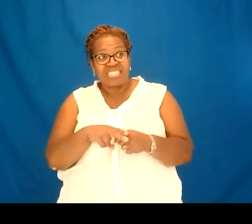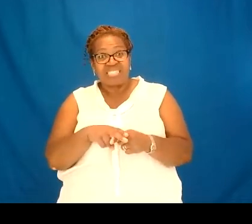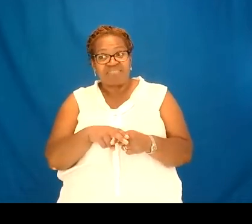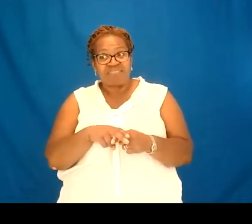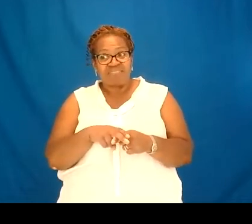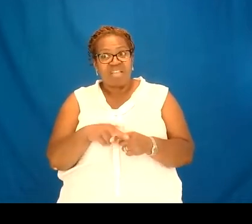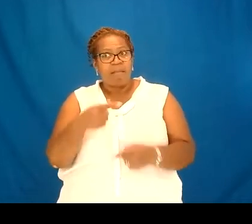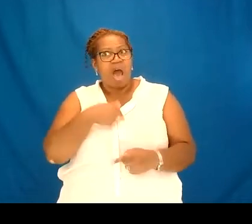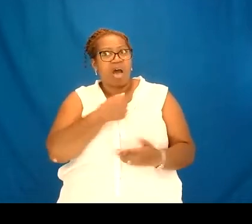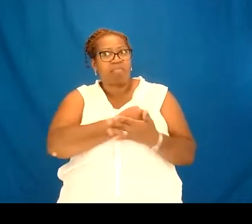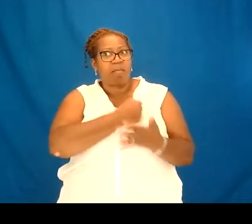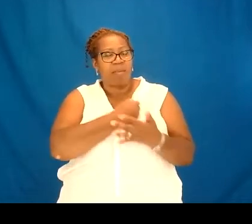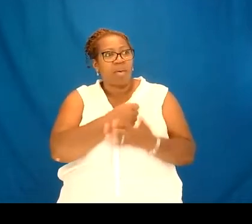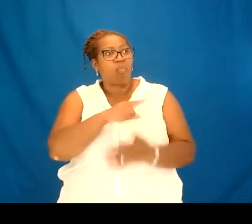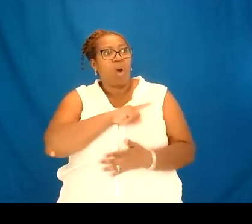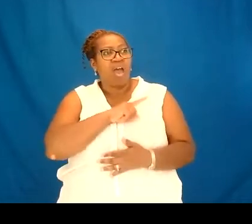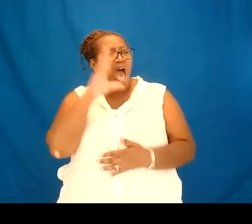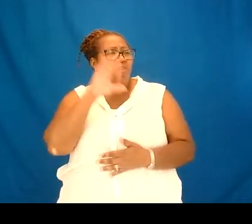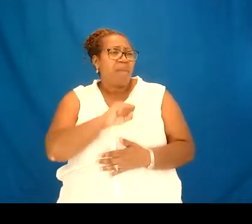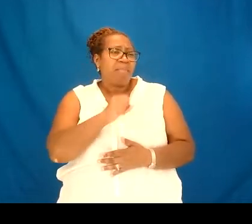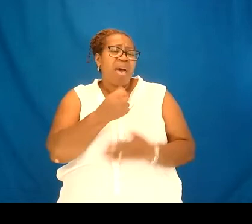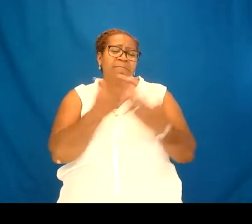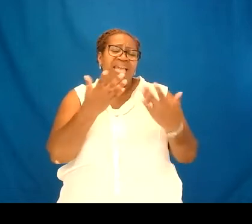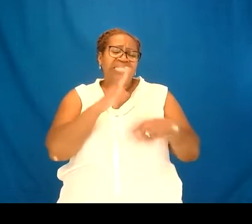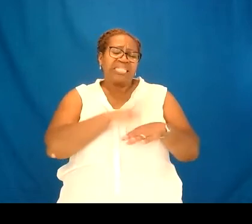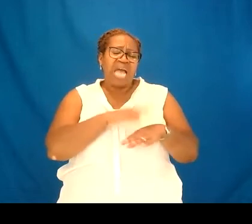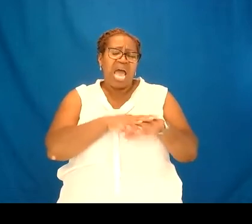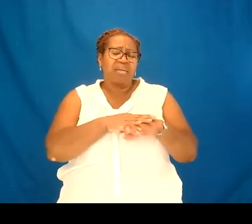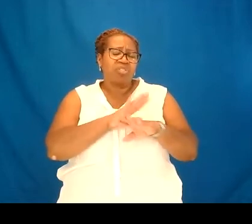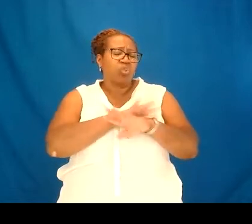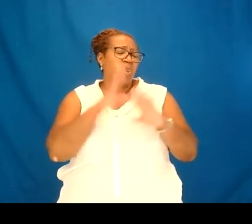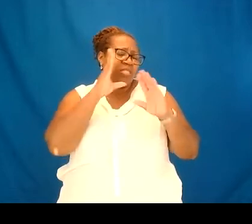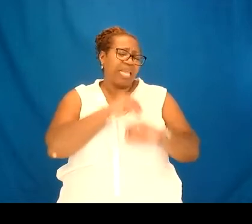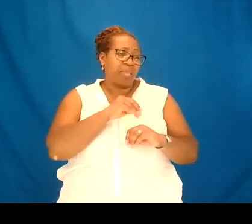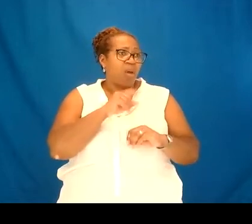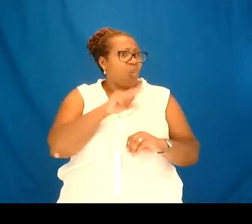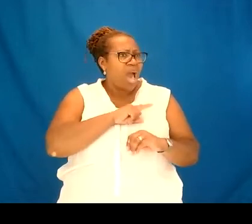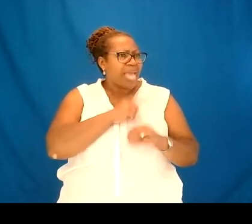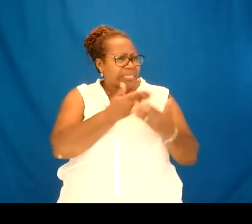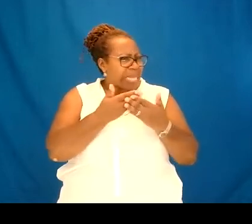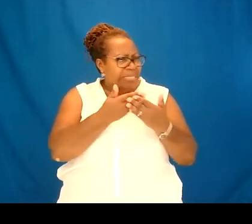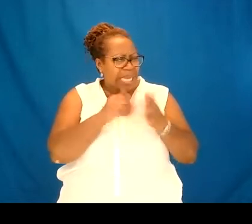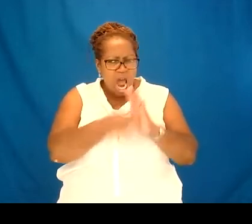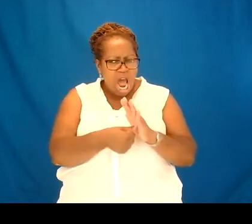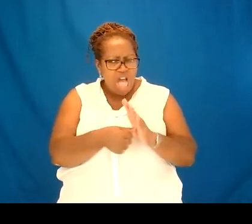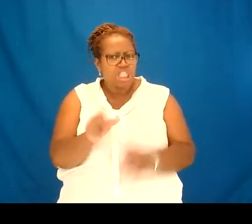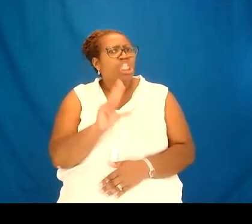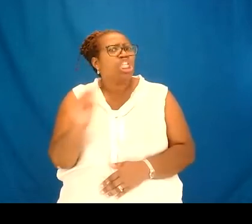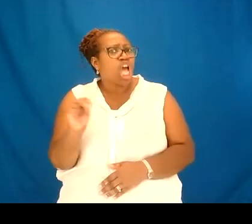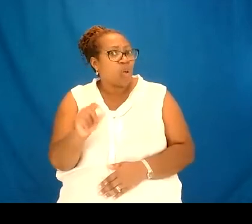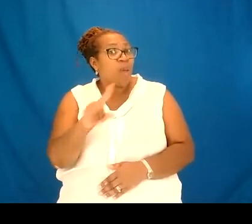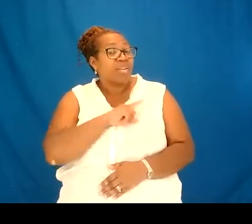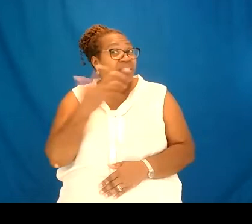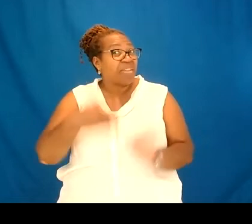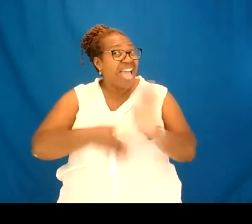nights, but it wasn't studying. I had been partying all night with my friends. There were lots of treats, we were eating, everything.